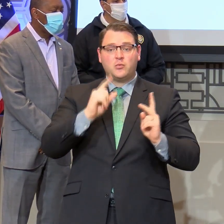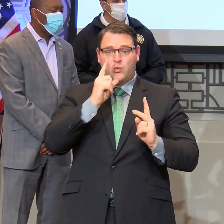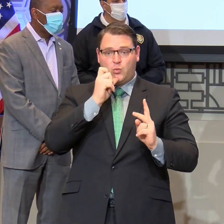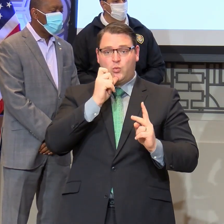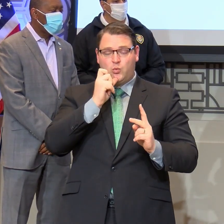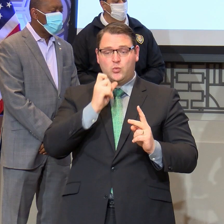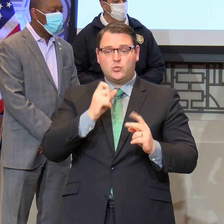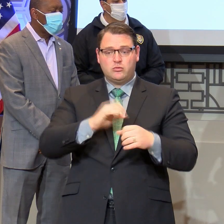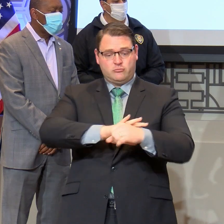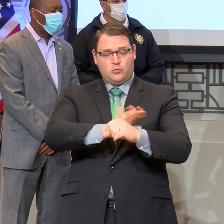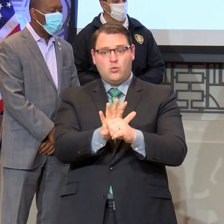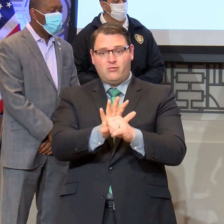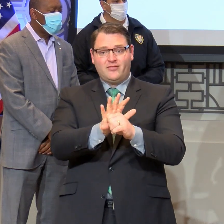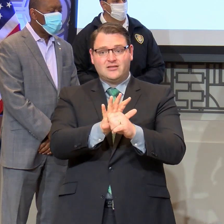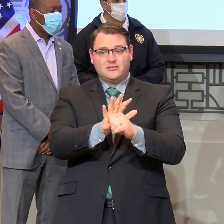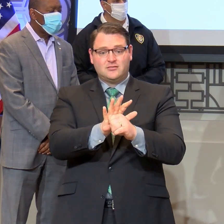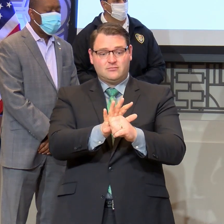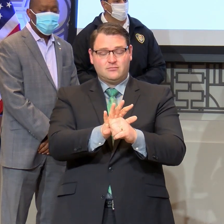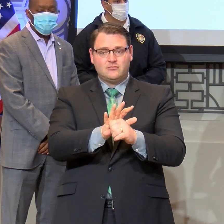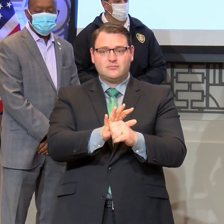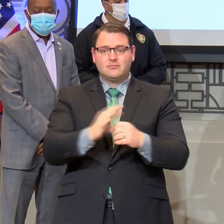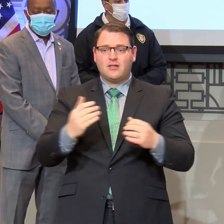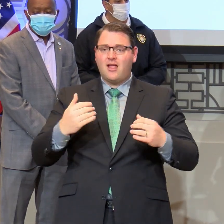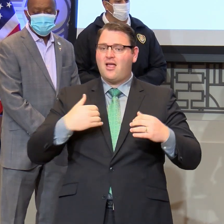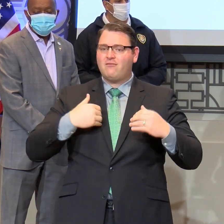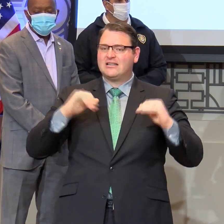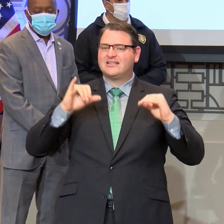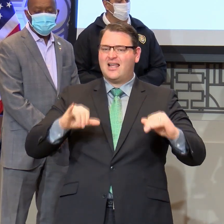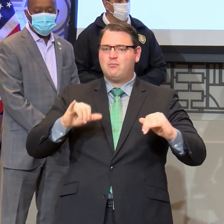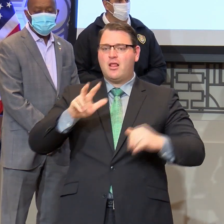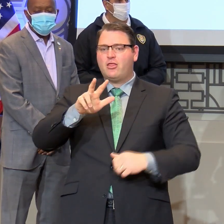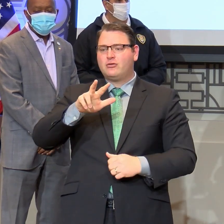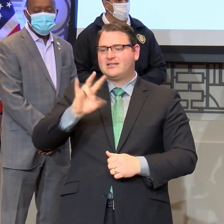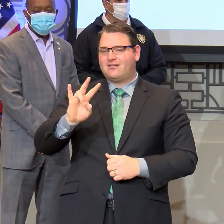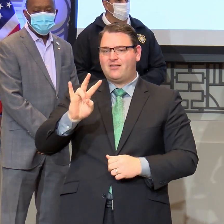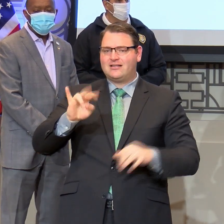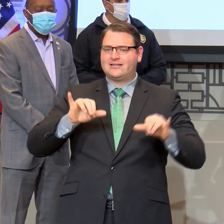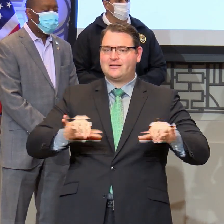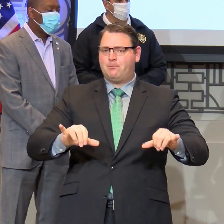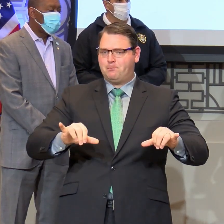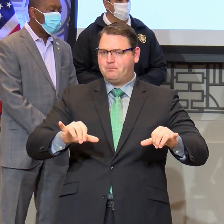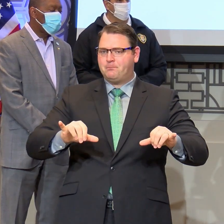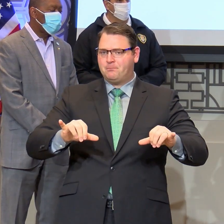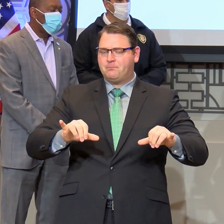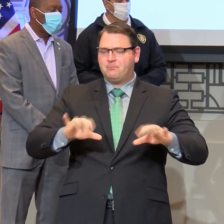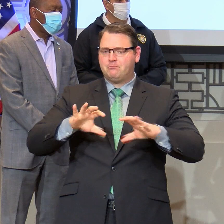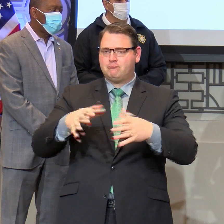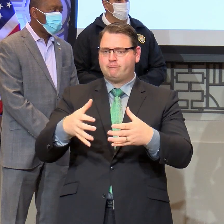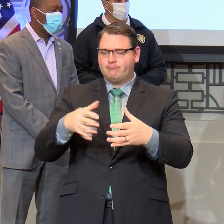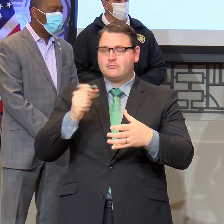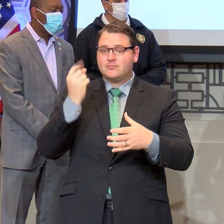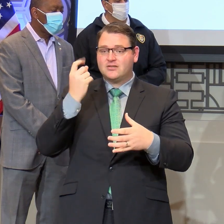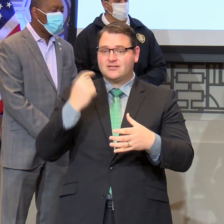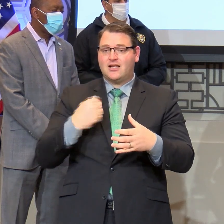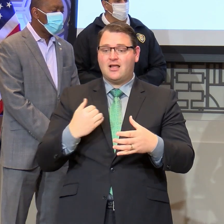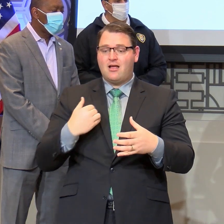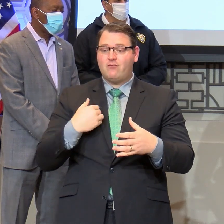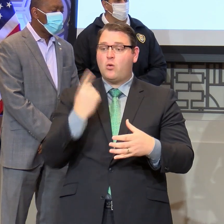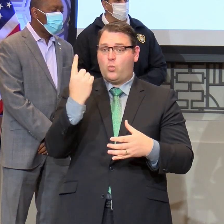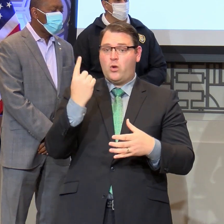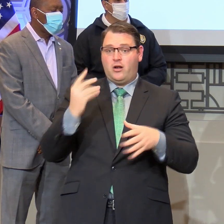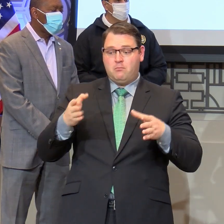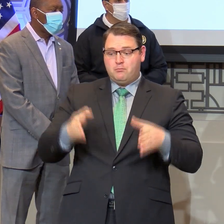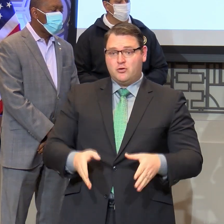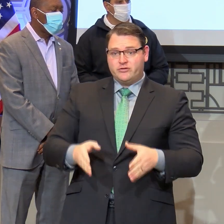COVID exposure is we hold at 37, but we have another person back up and released to work